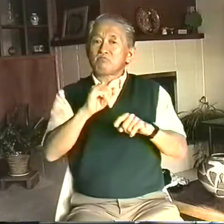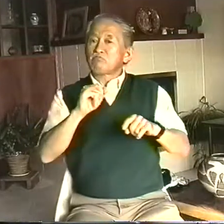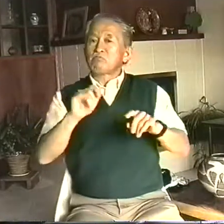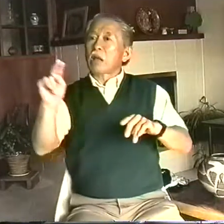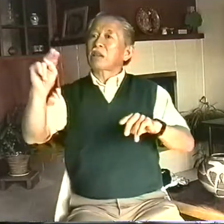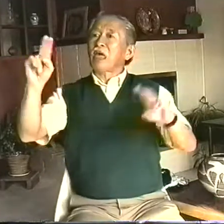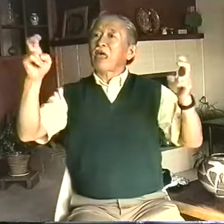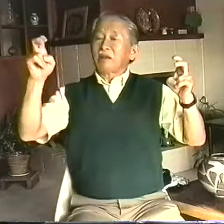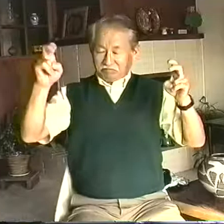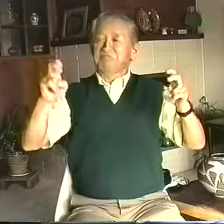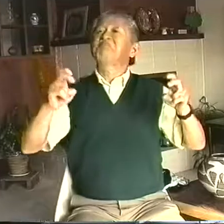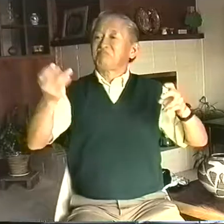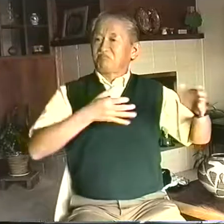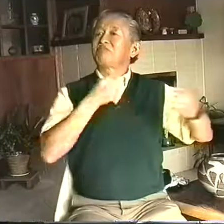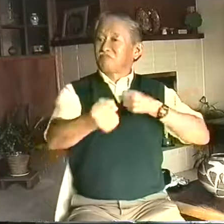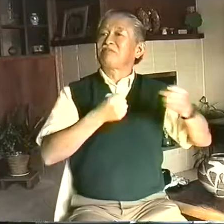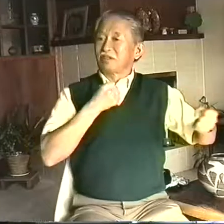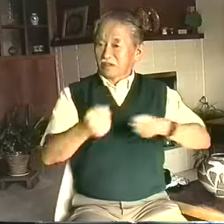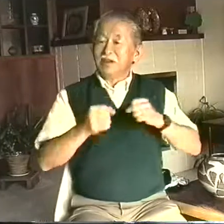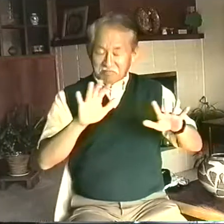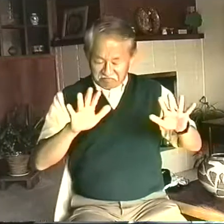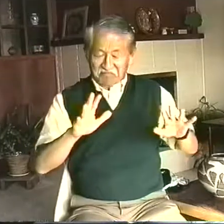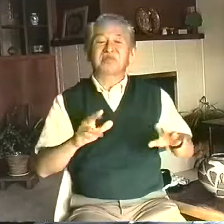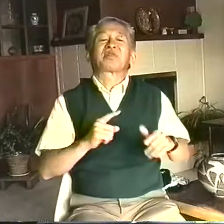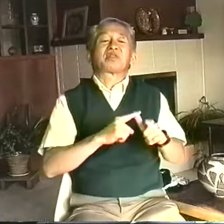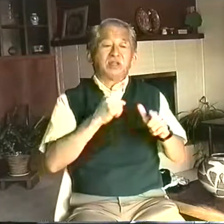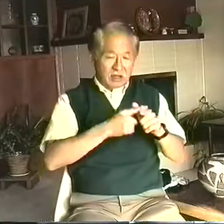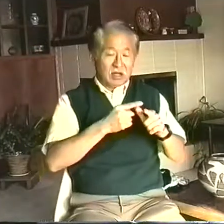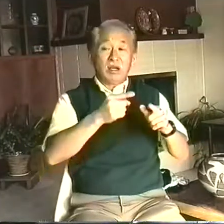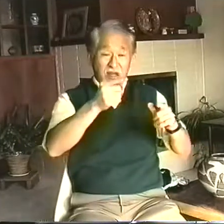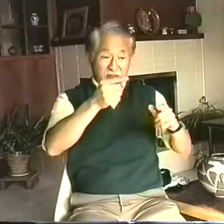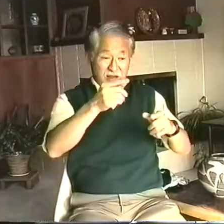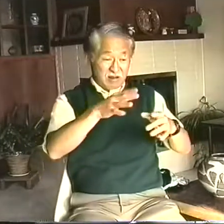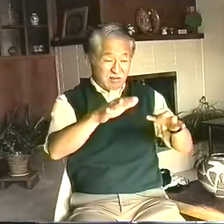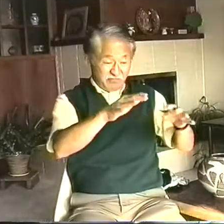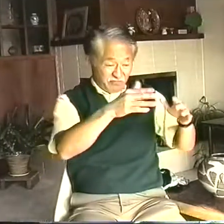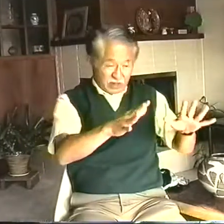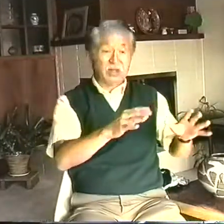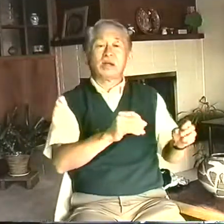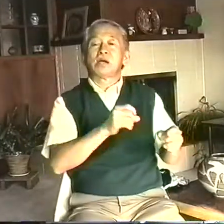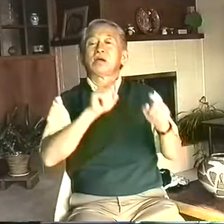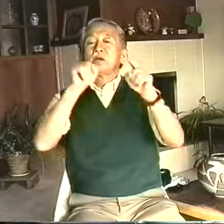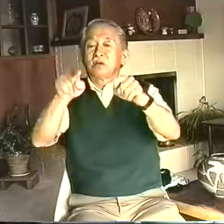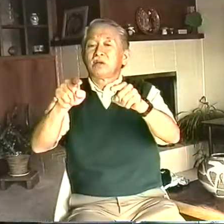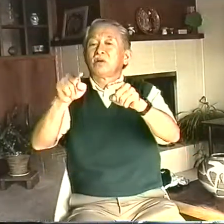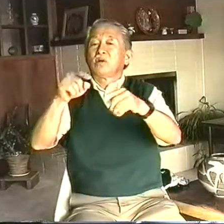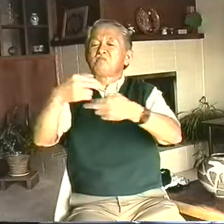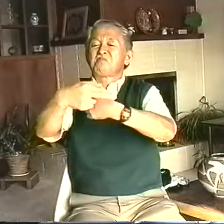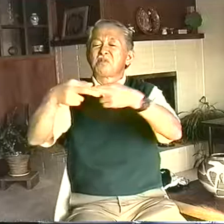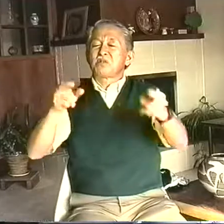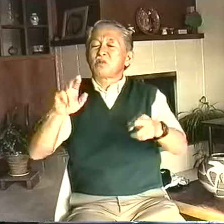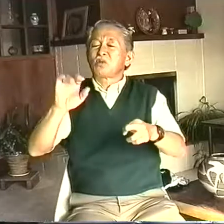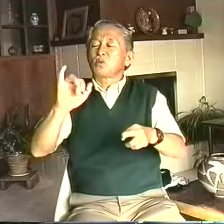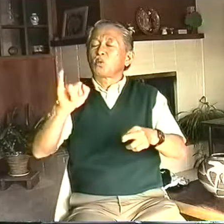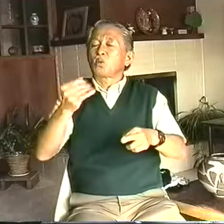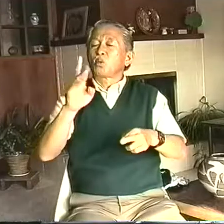Now, prior to the case beginning, during the voir dire, the lawyers would ask us questions looking for